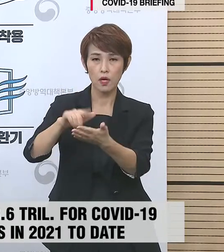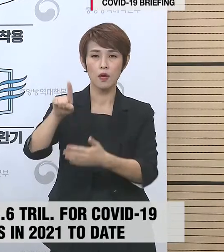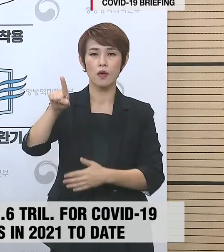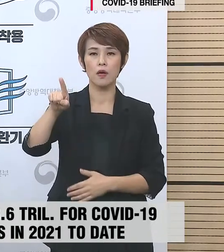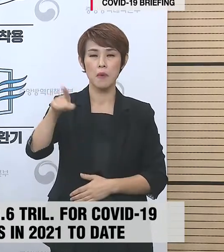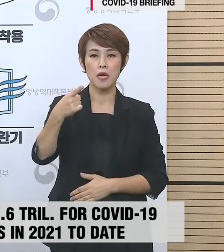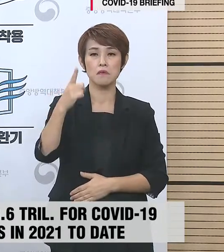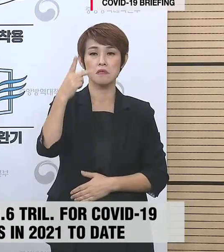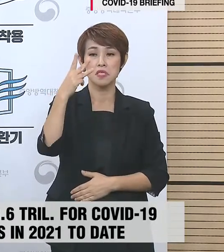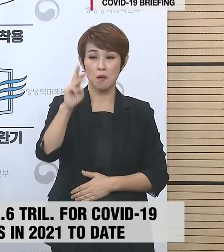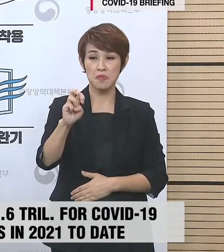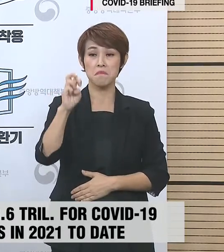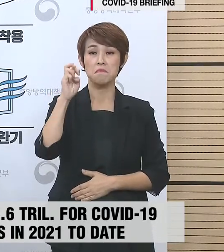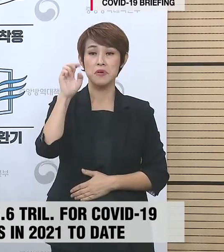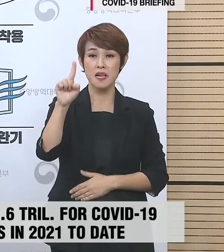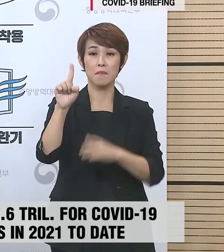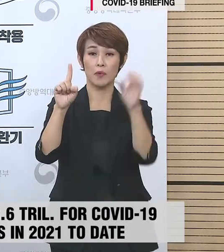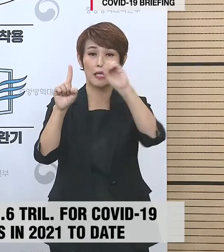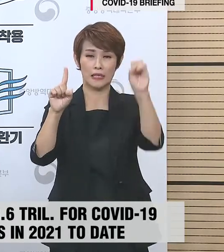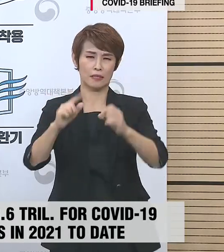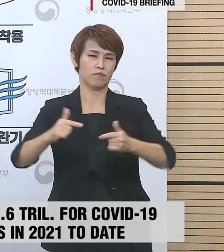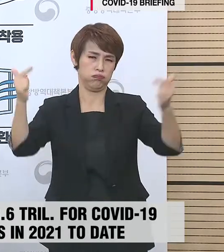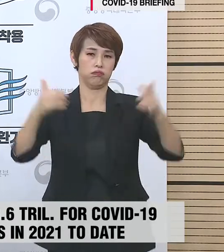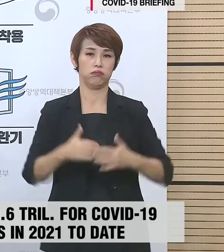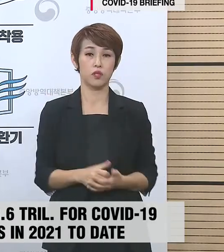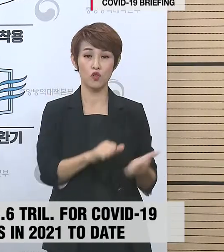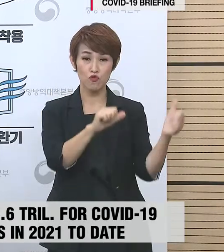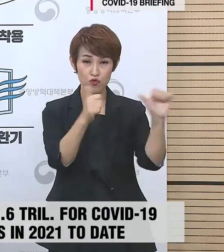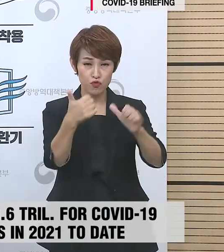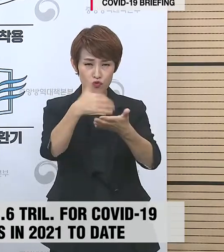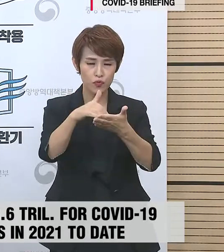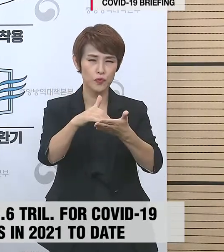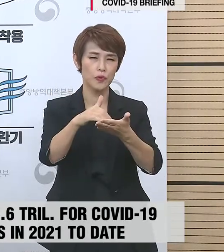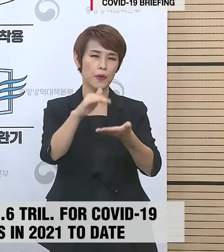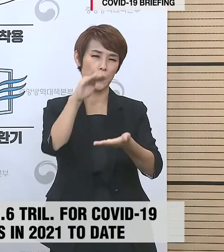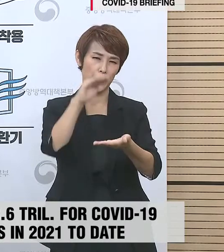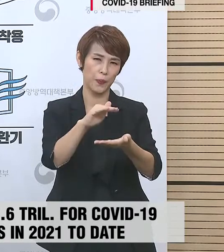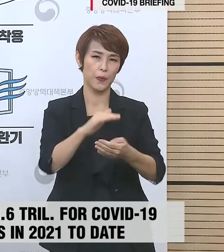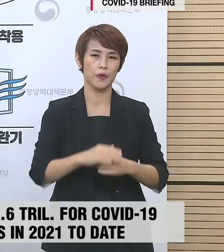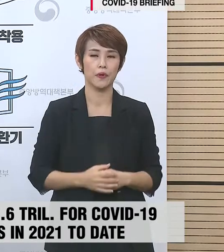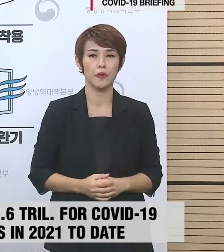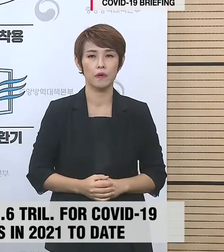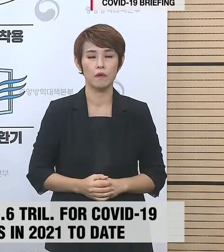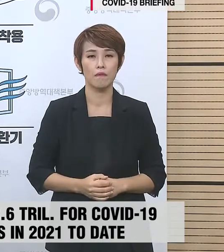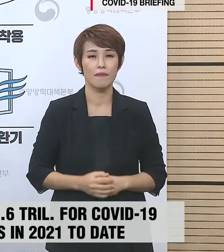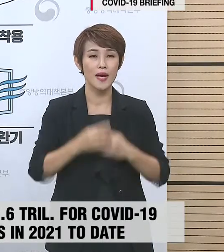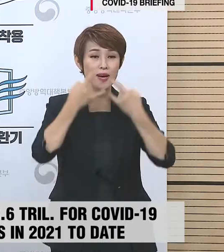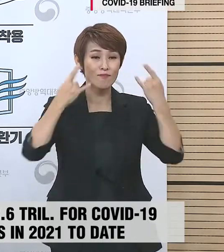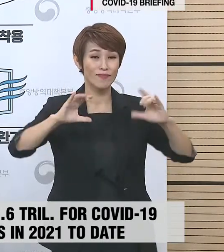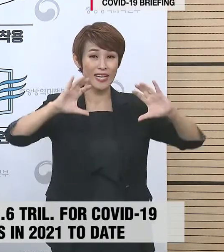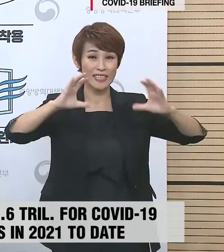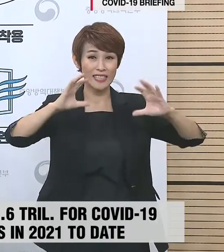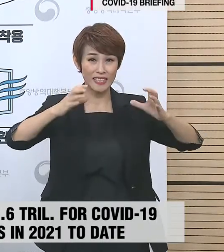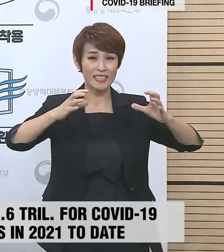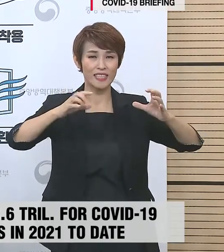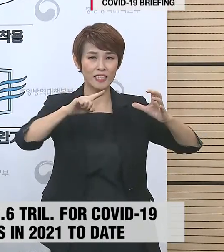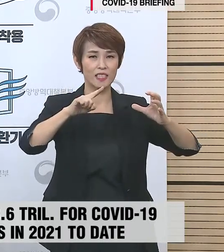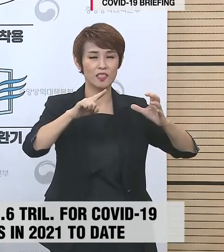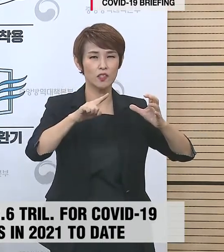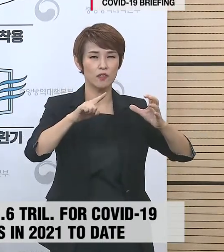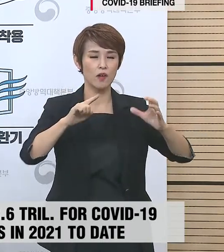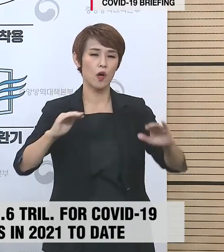past 5 weeks. And this has been increasing by about 141% from the previous